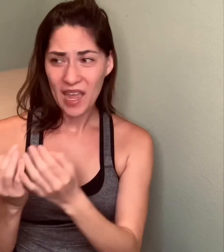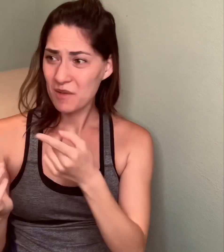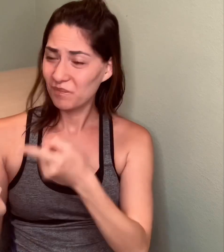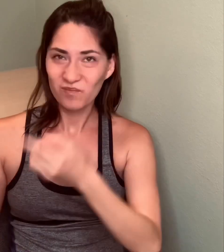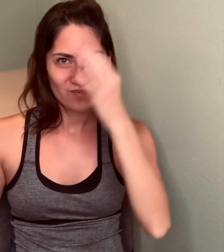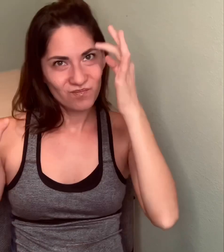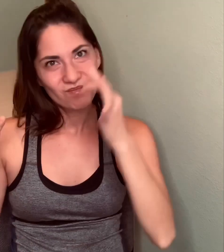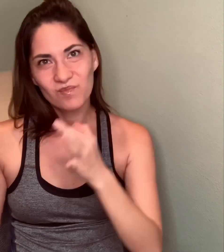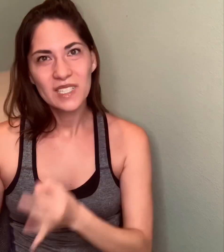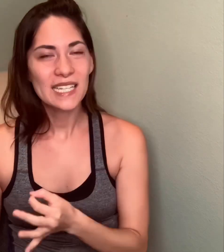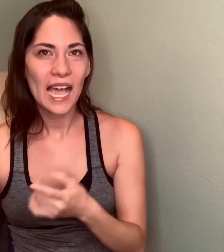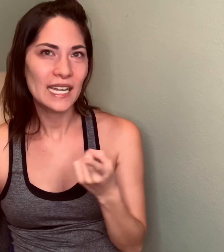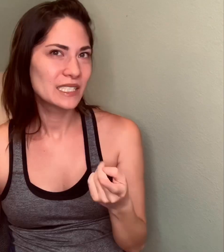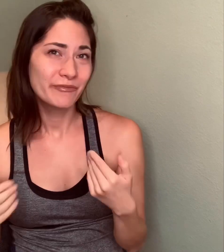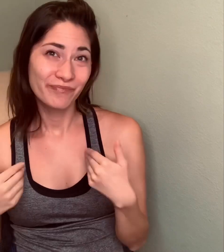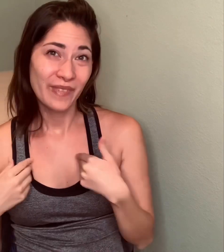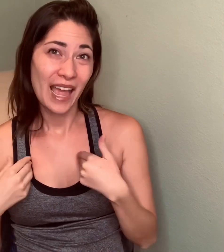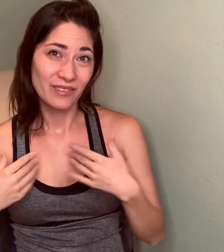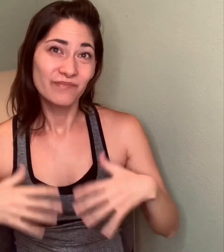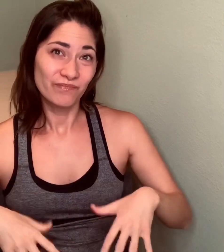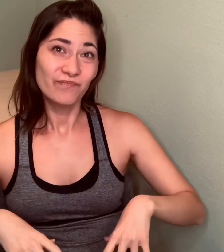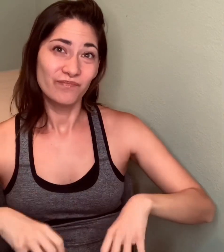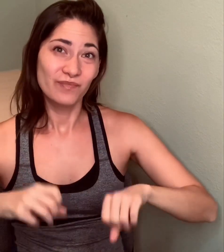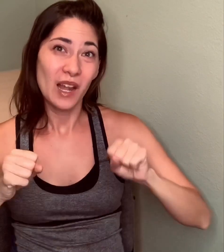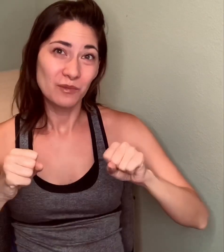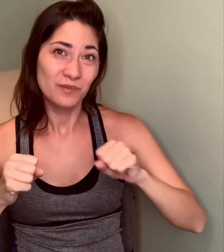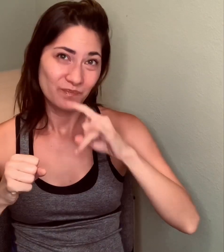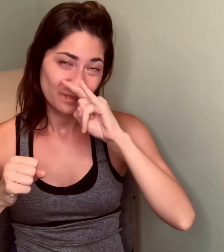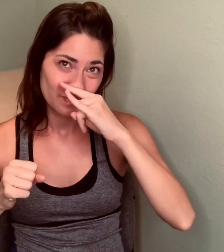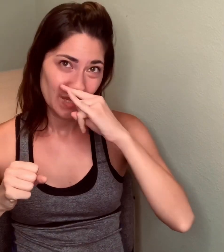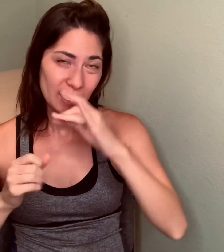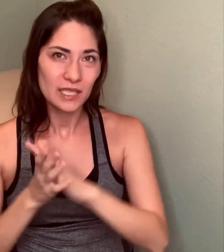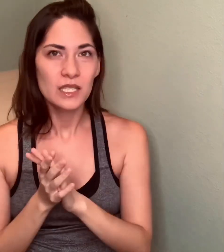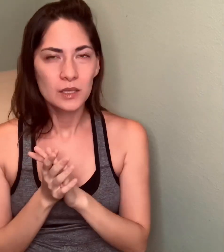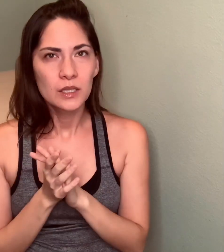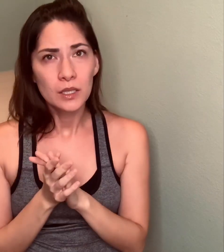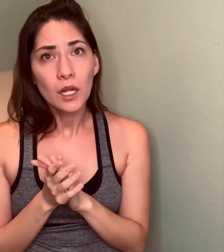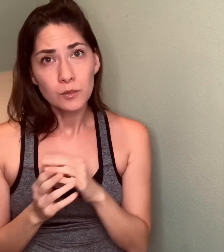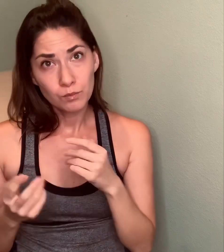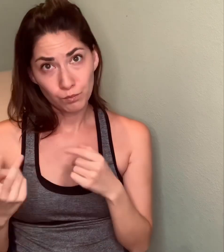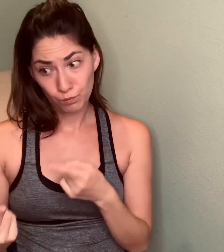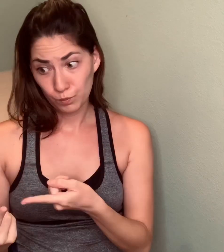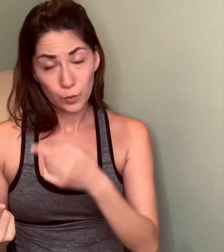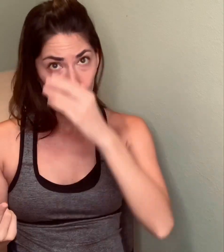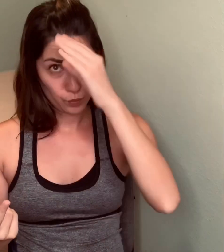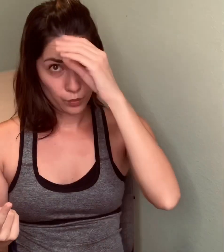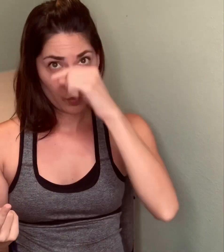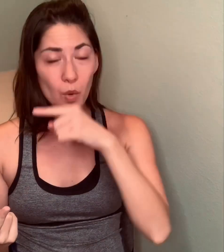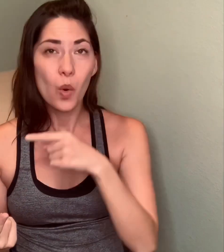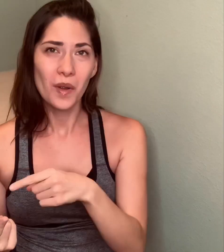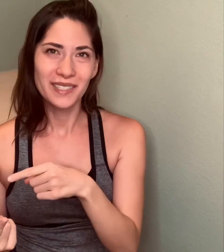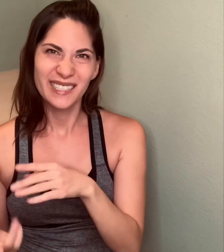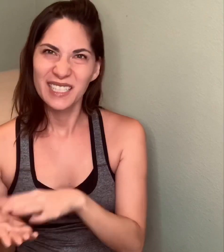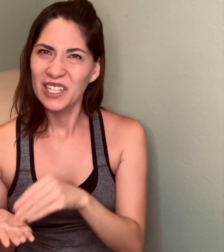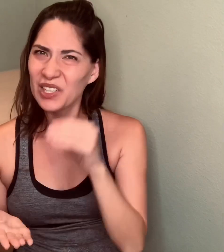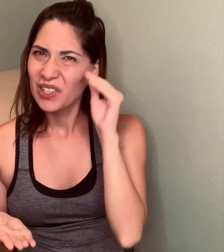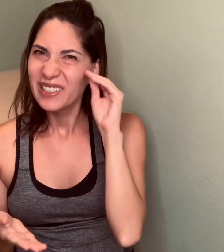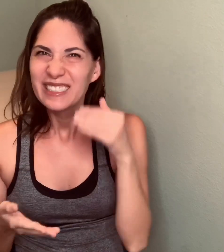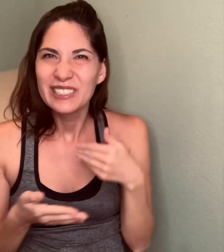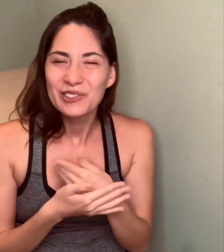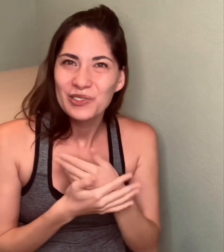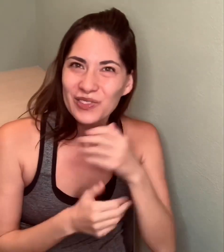it's these two boys who are learning about their new baby sister coming from China. But it's just so beautiful